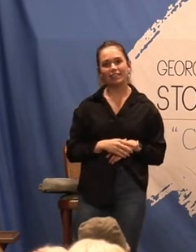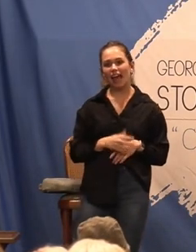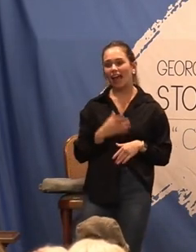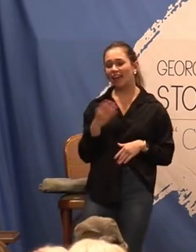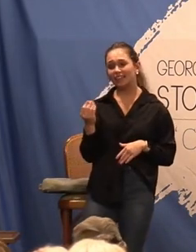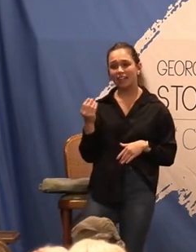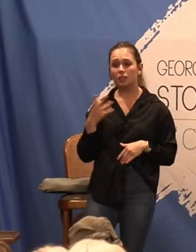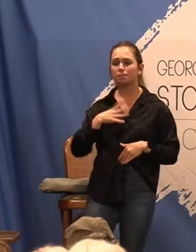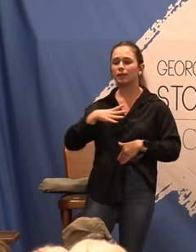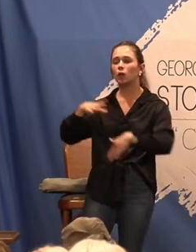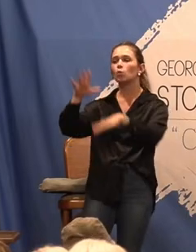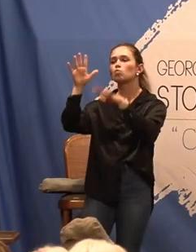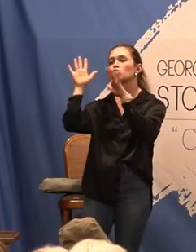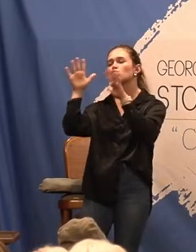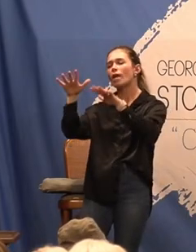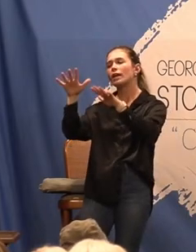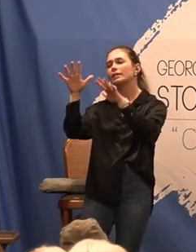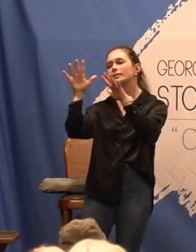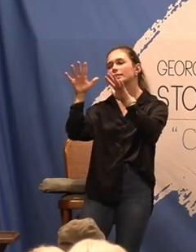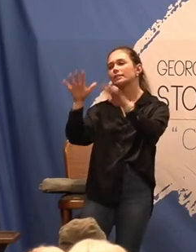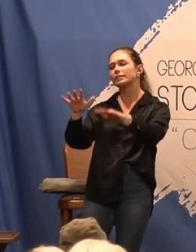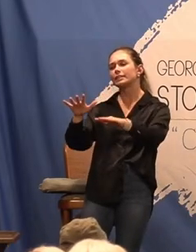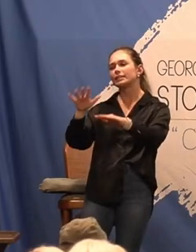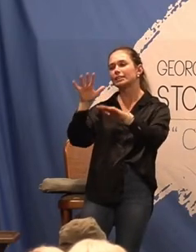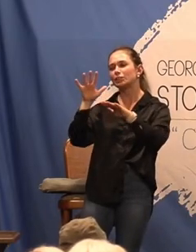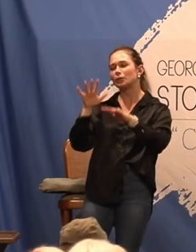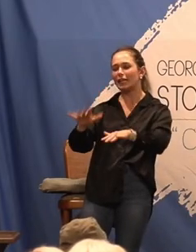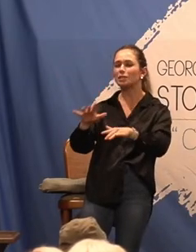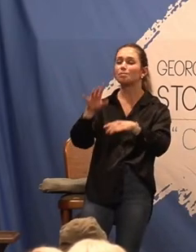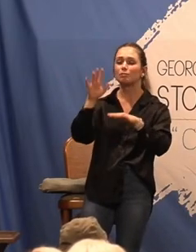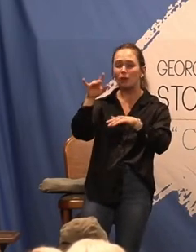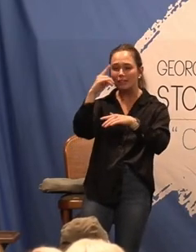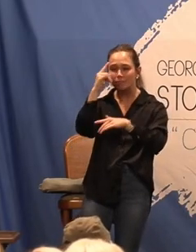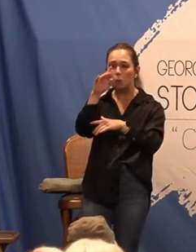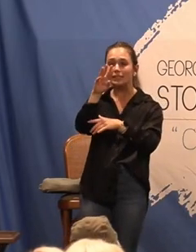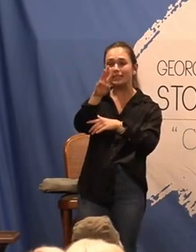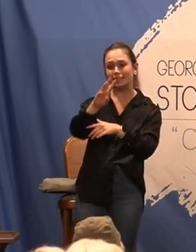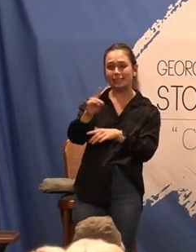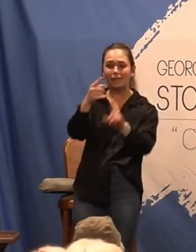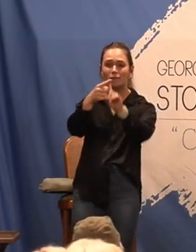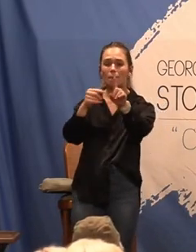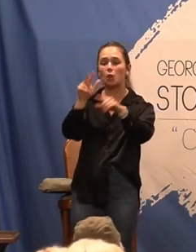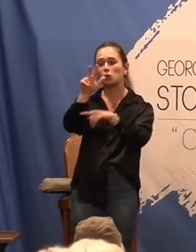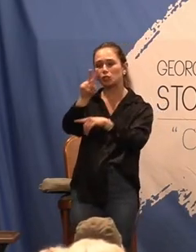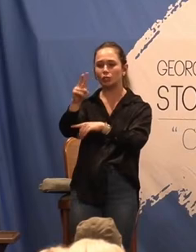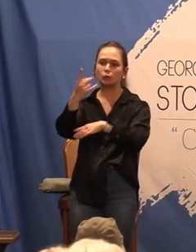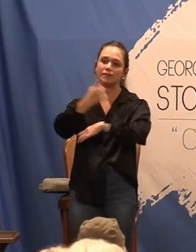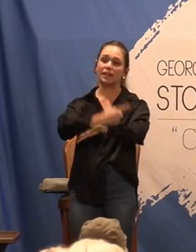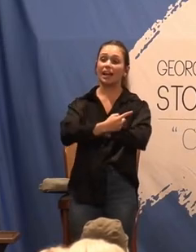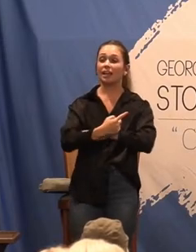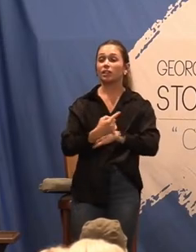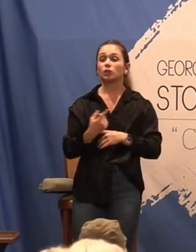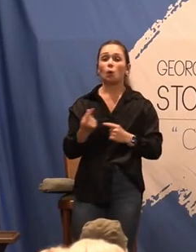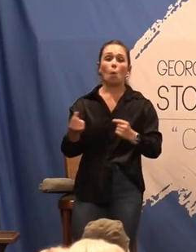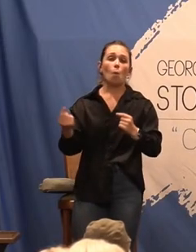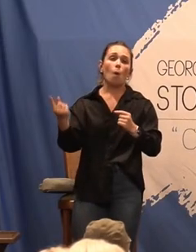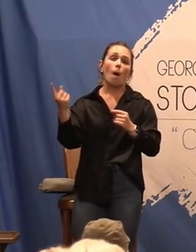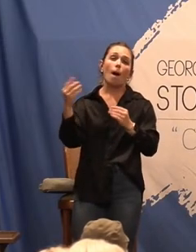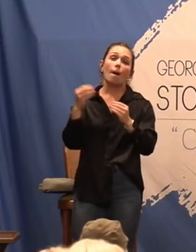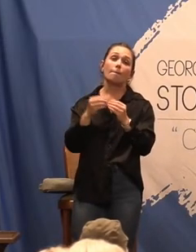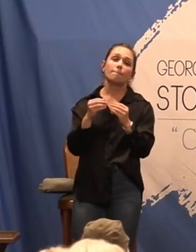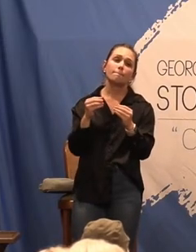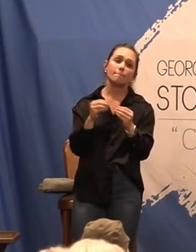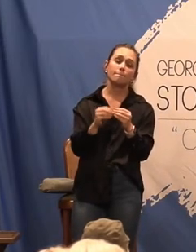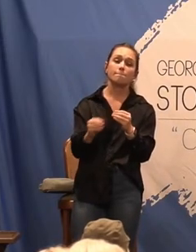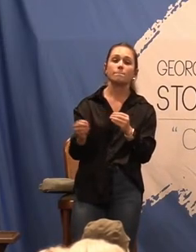And it has been raining for 68 out of those 32 days. And I am doing yet one more